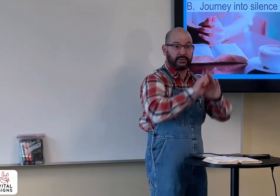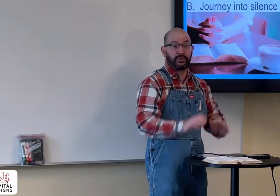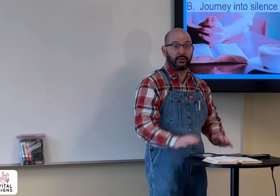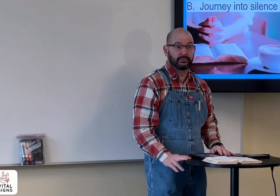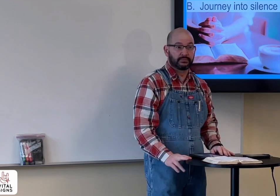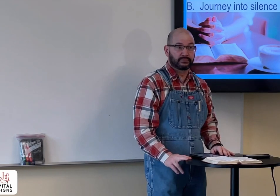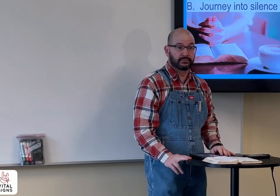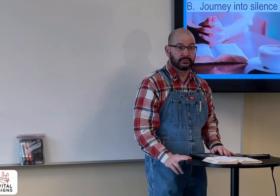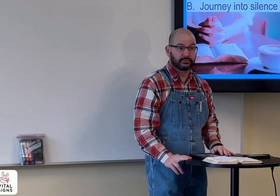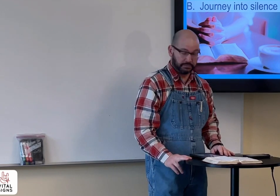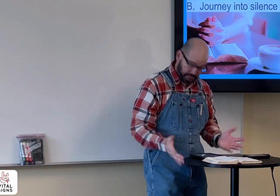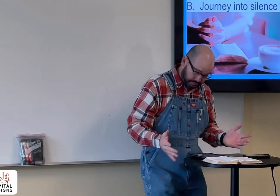Here's an example.